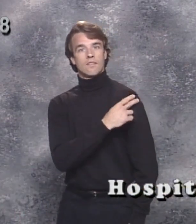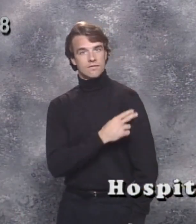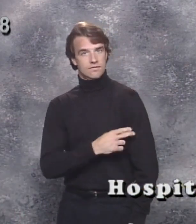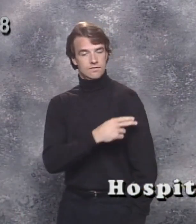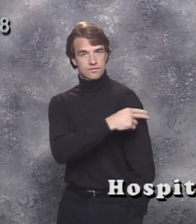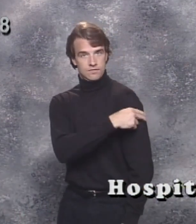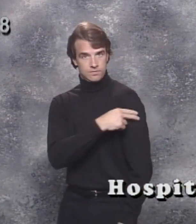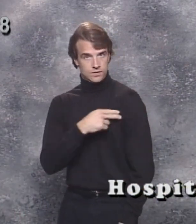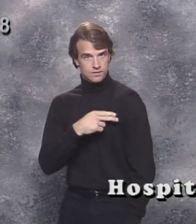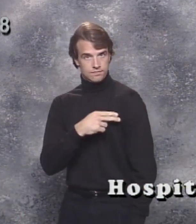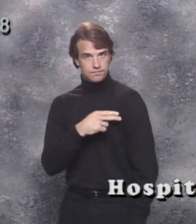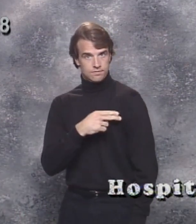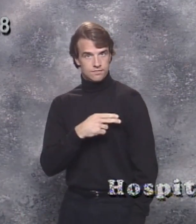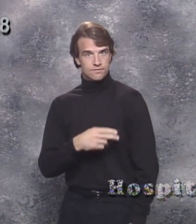Hospital.